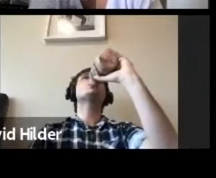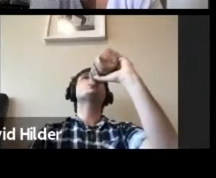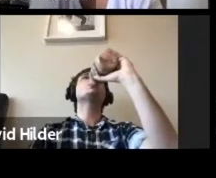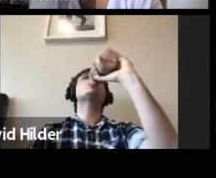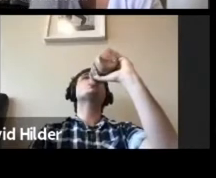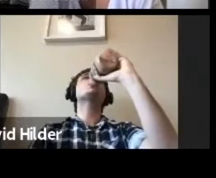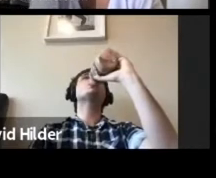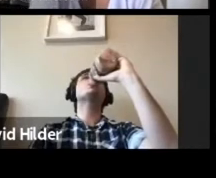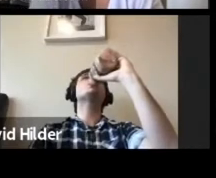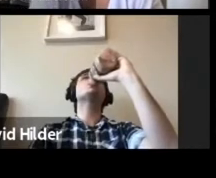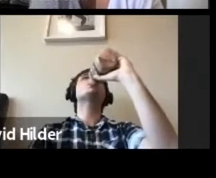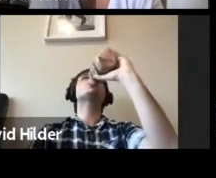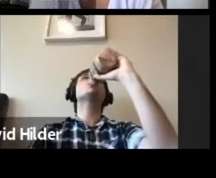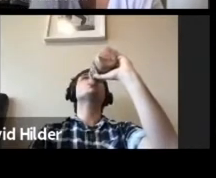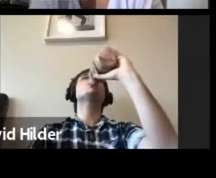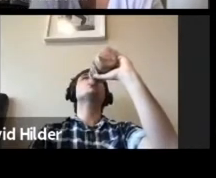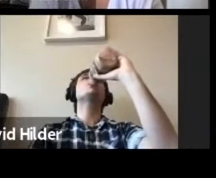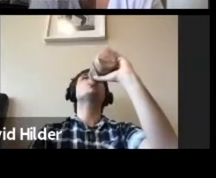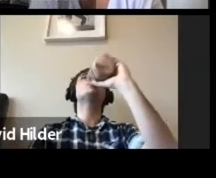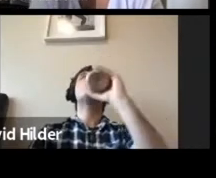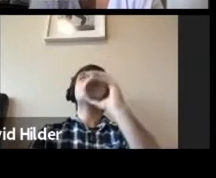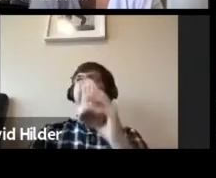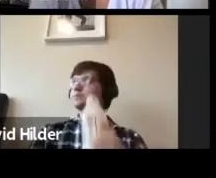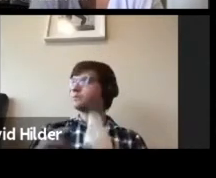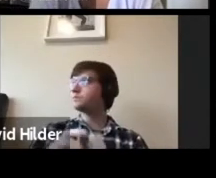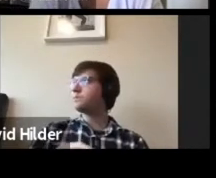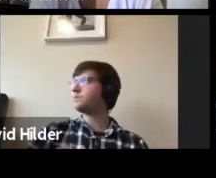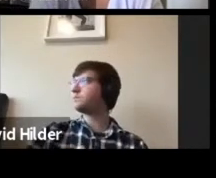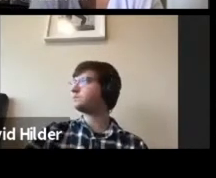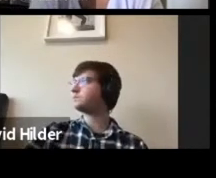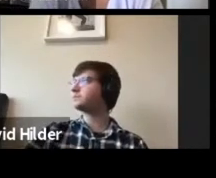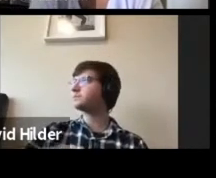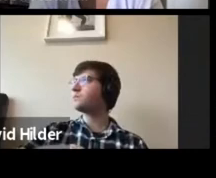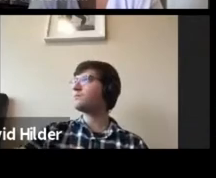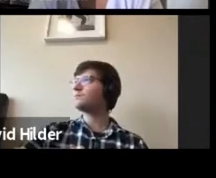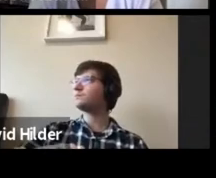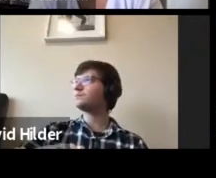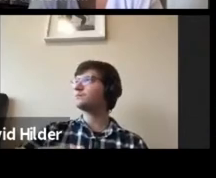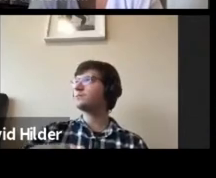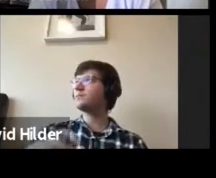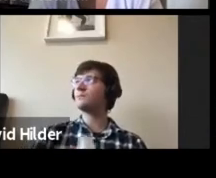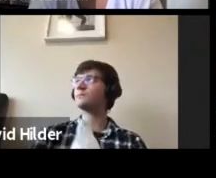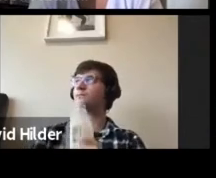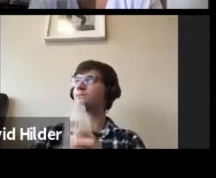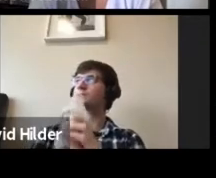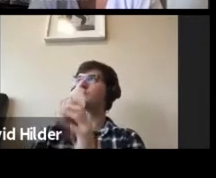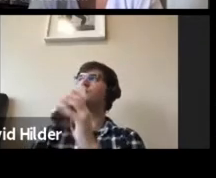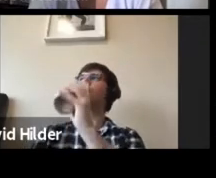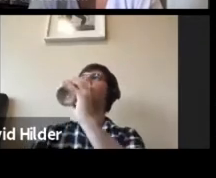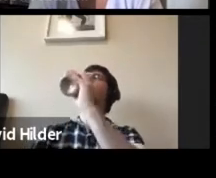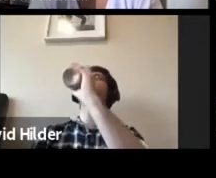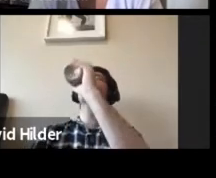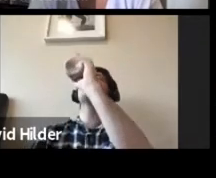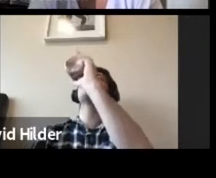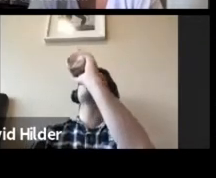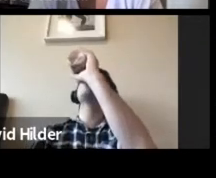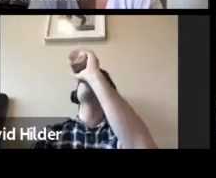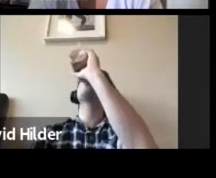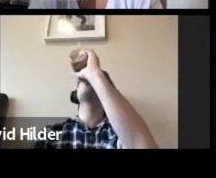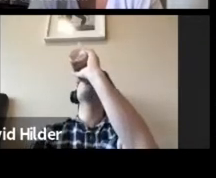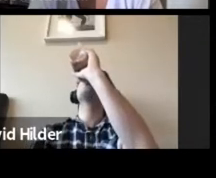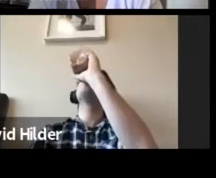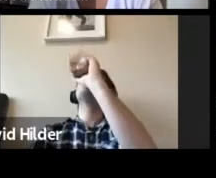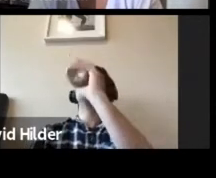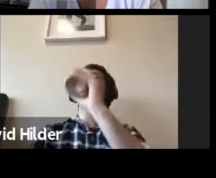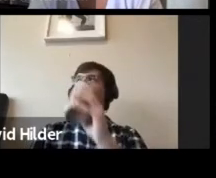of applying for a PhD. In her free time, she runs the website The Queer Classicist with the goal of making ancient